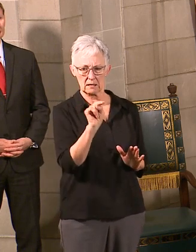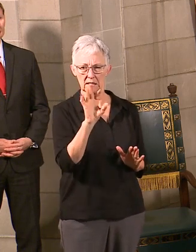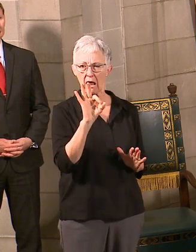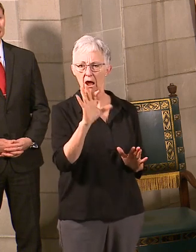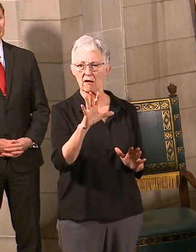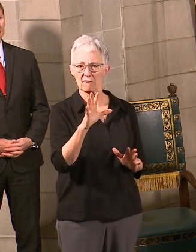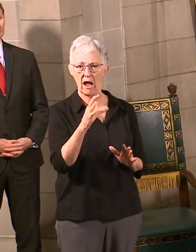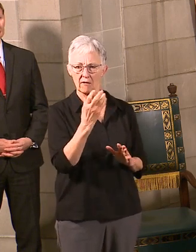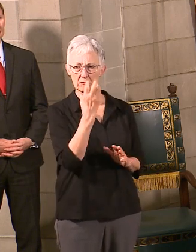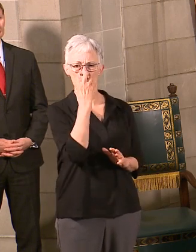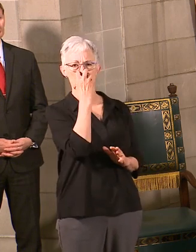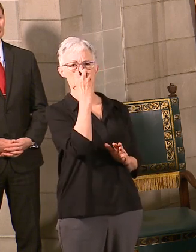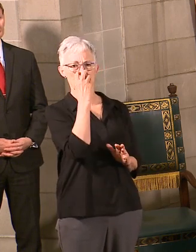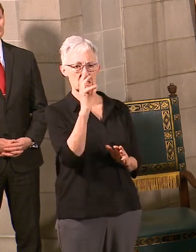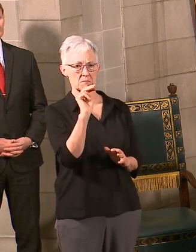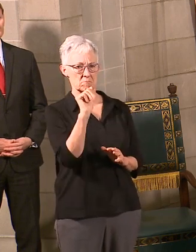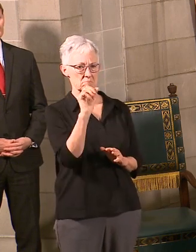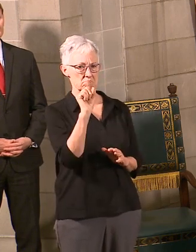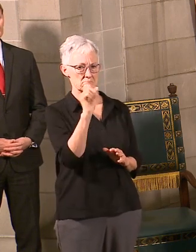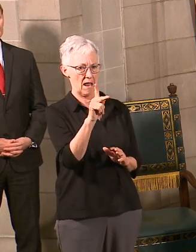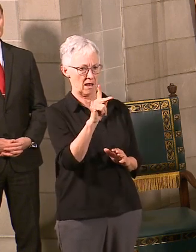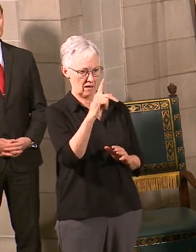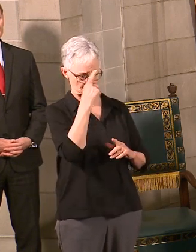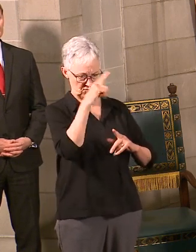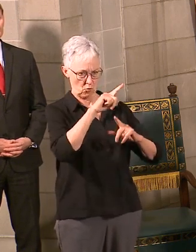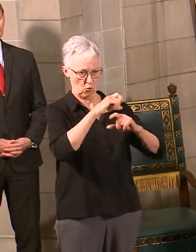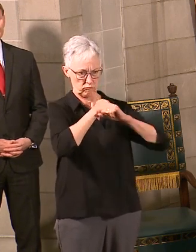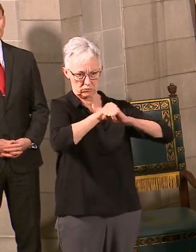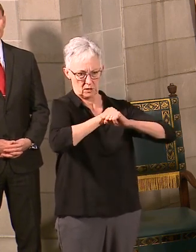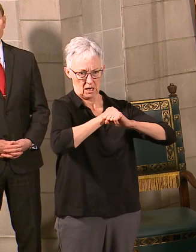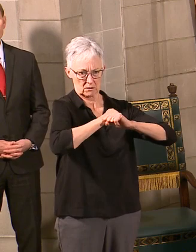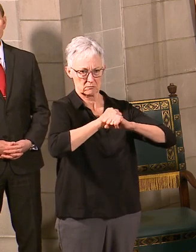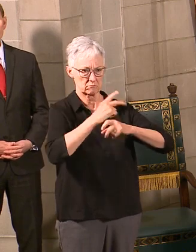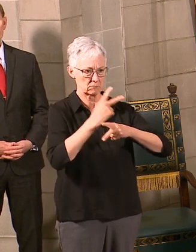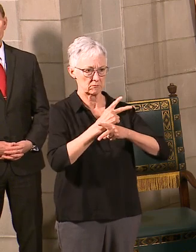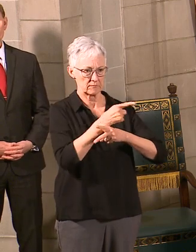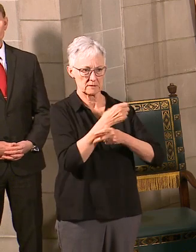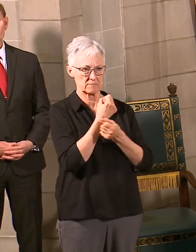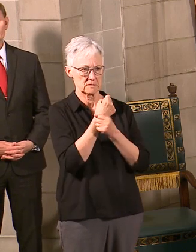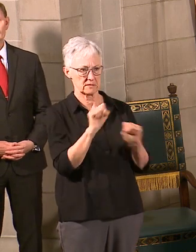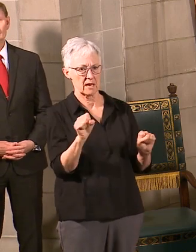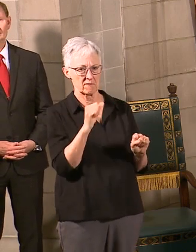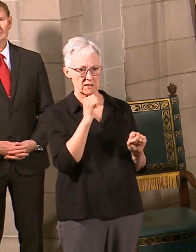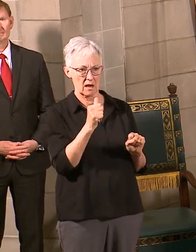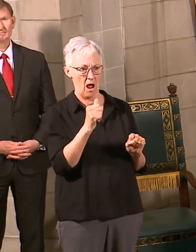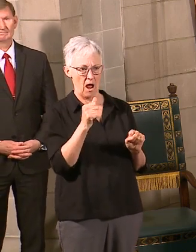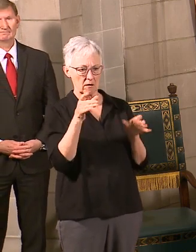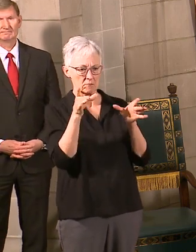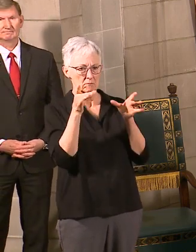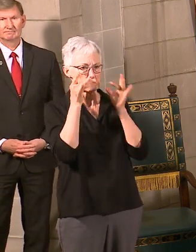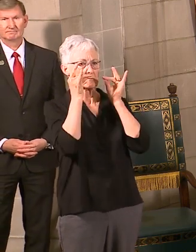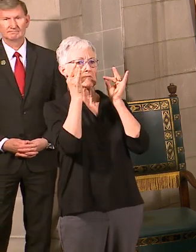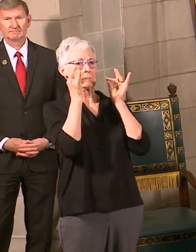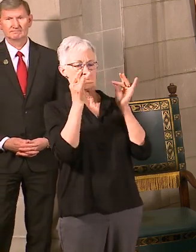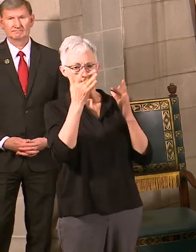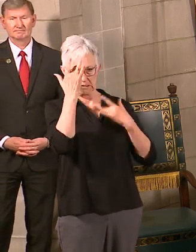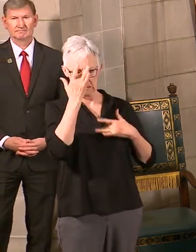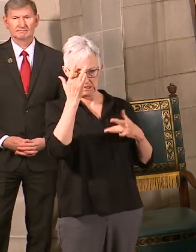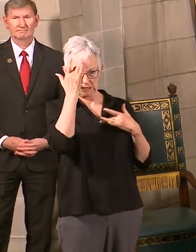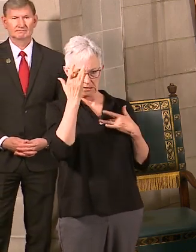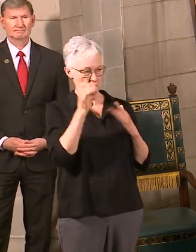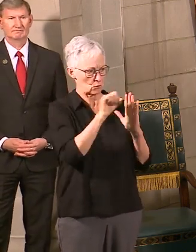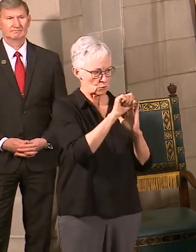that people have been wearing, and they are in short supply. And so the Nebraska State Patrol, looking for